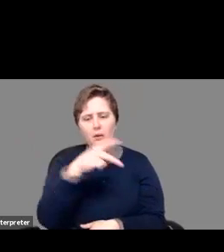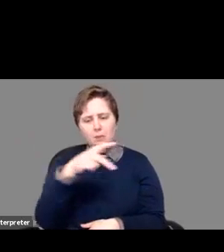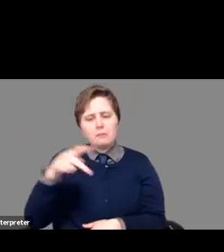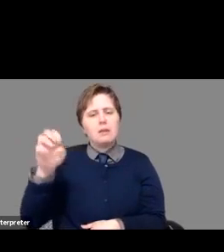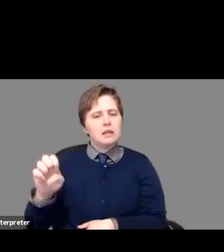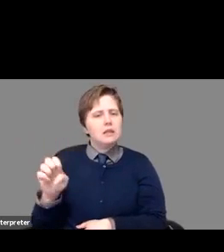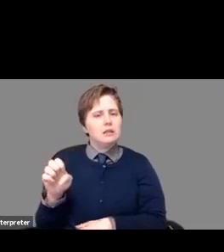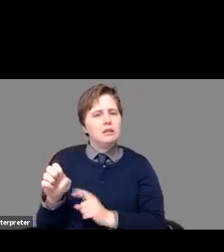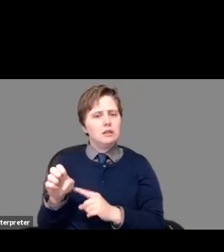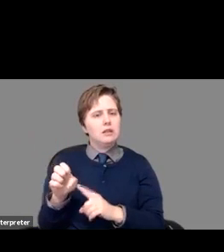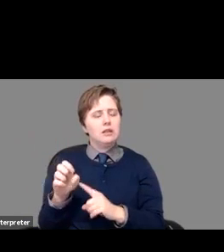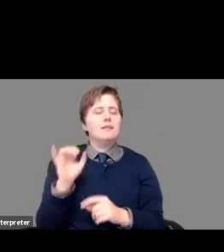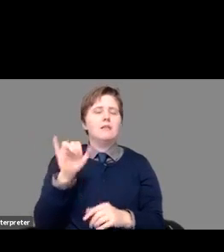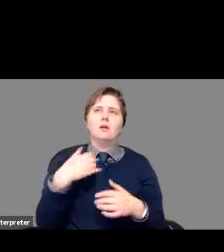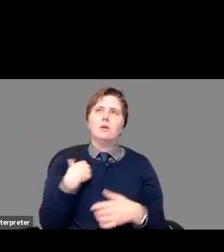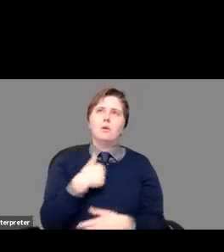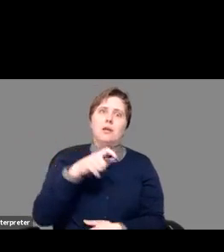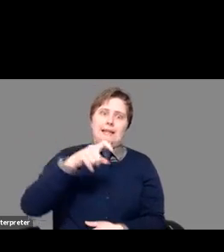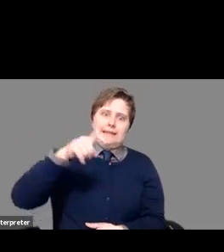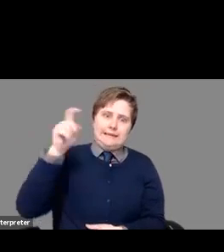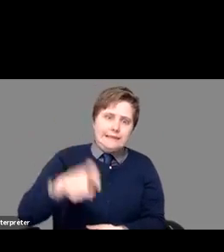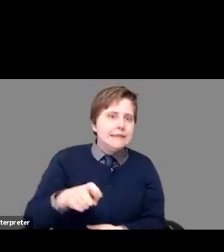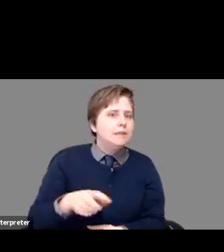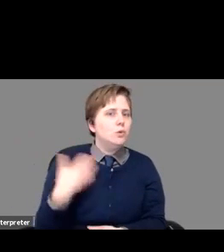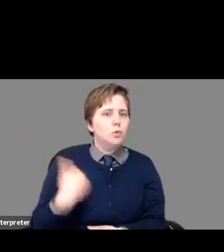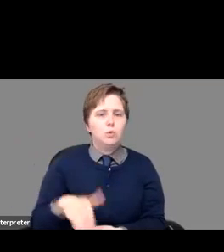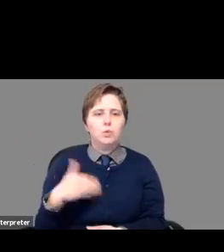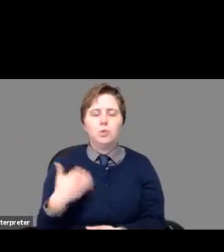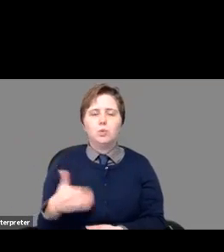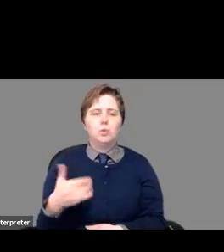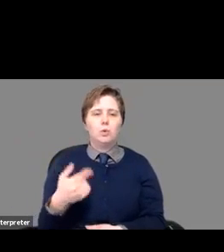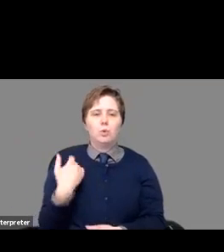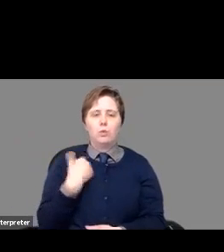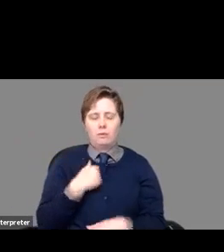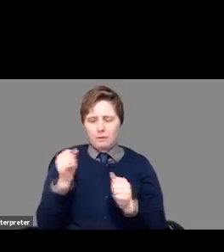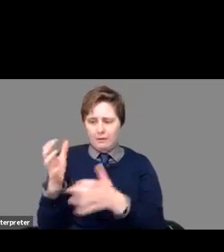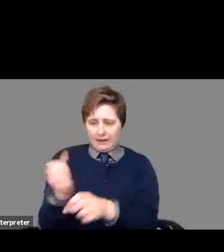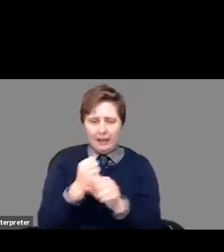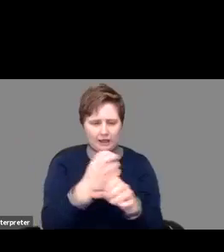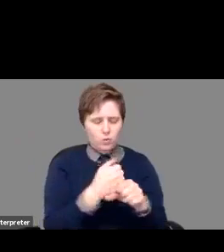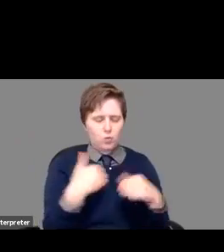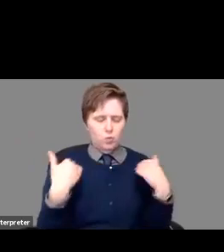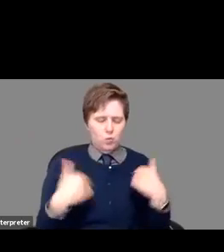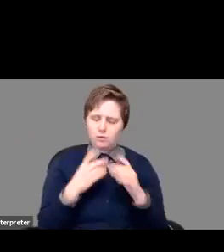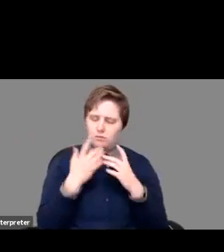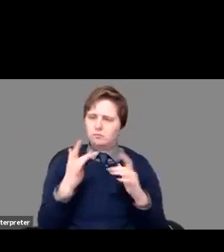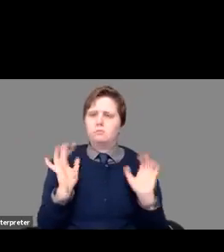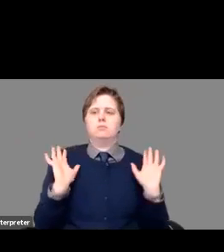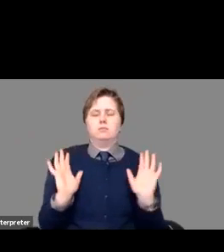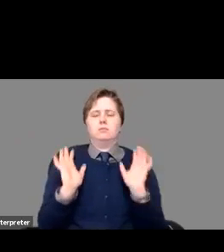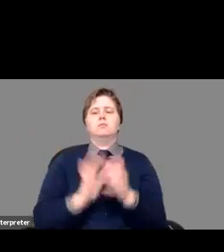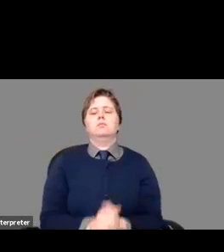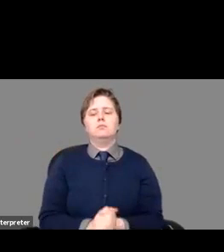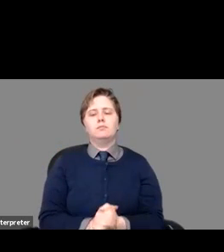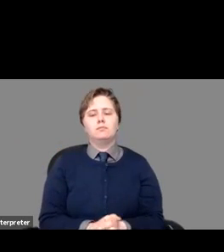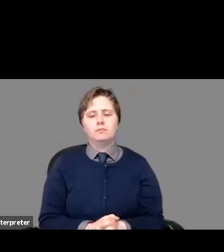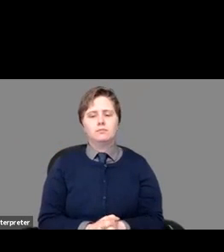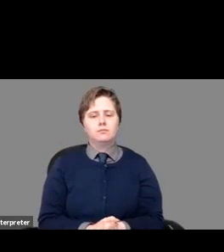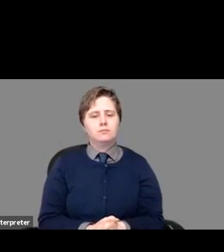that was desperately needed that we were able to get from them. But we have